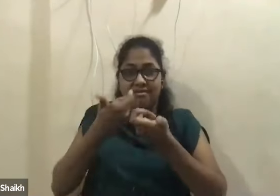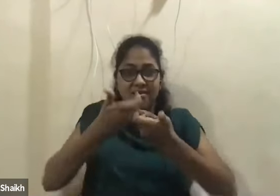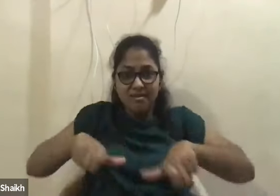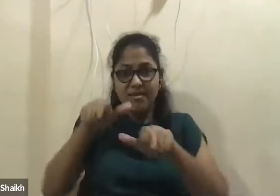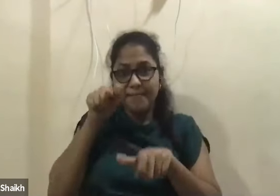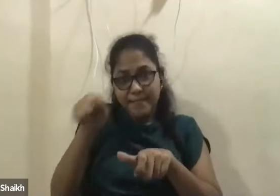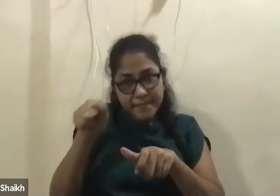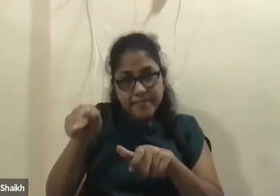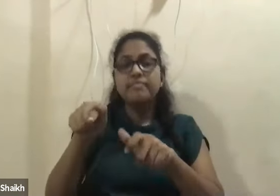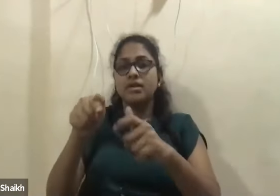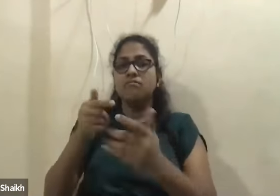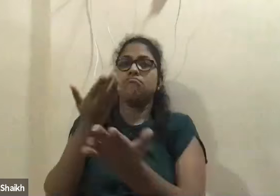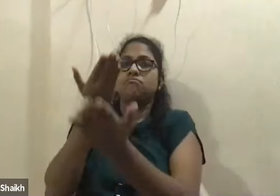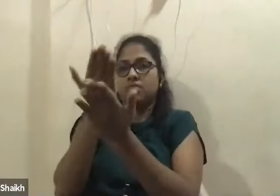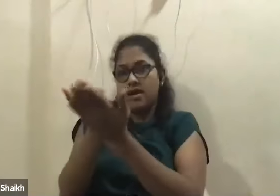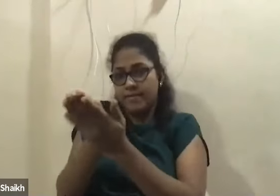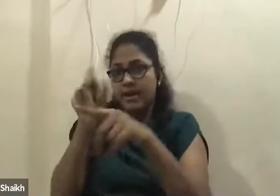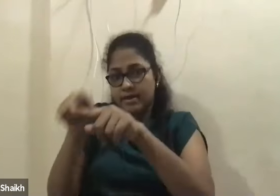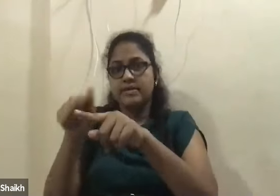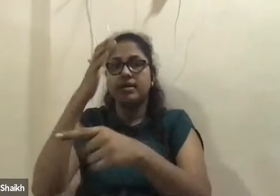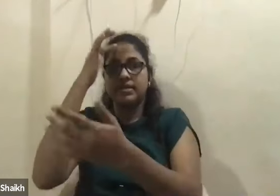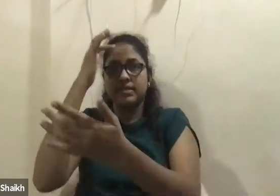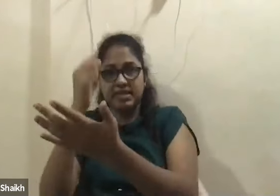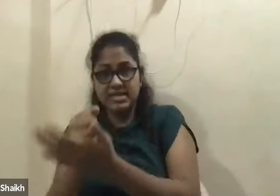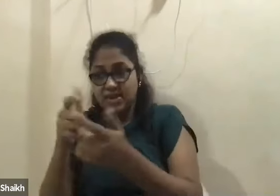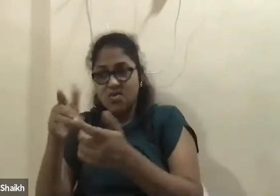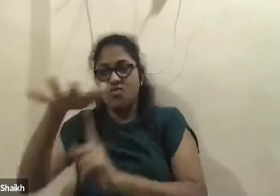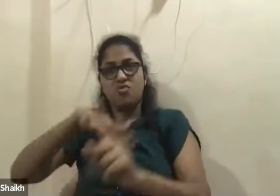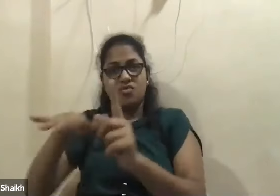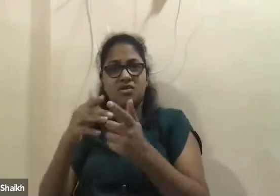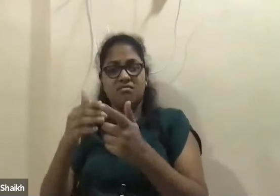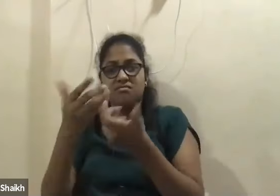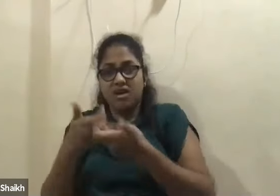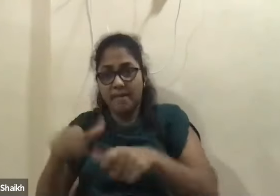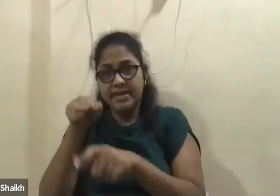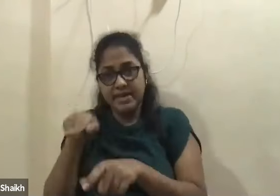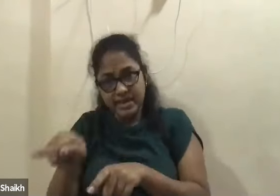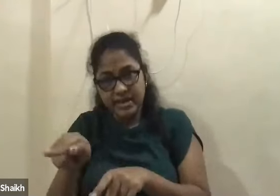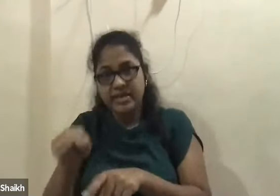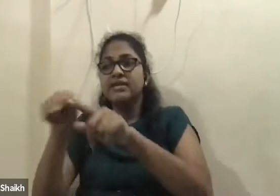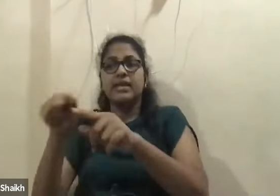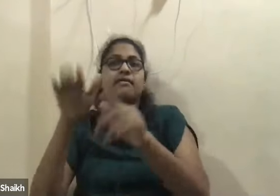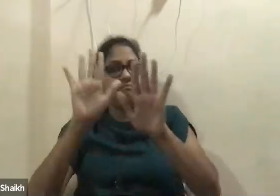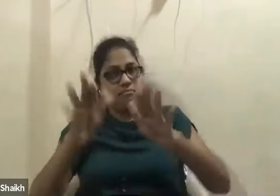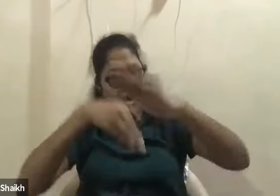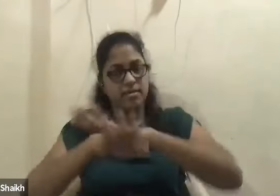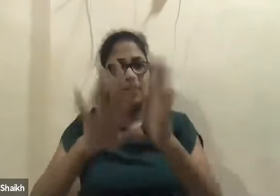the job of appointment of guardian. Local level committee may also direct a registered organization to make an